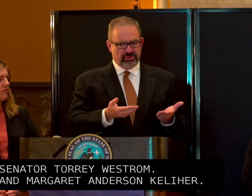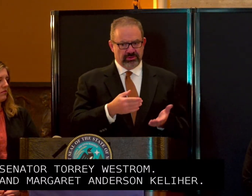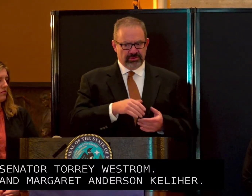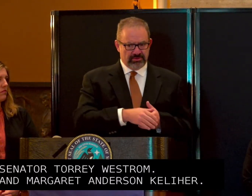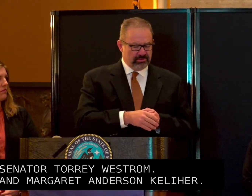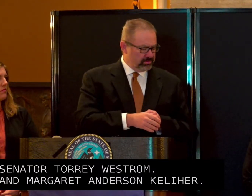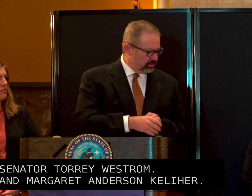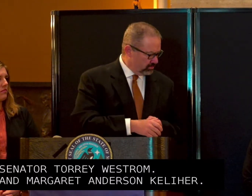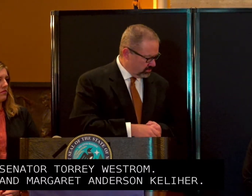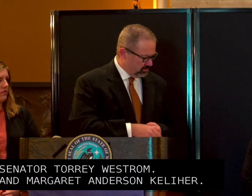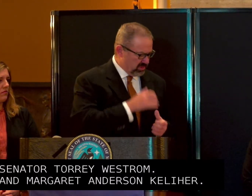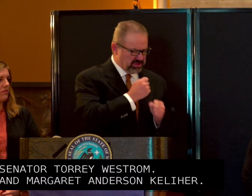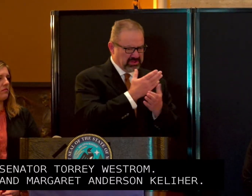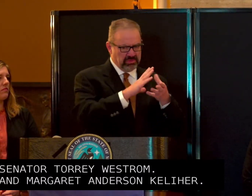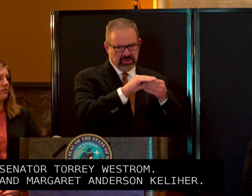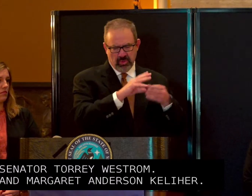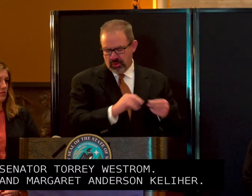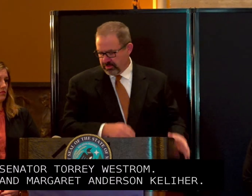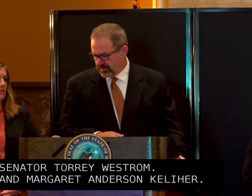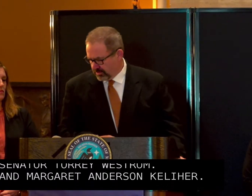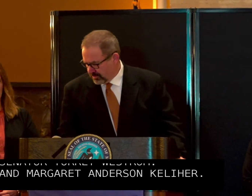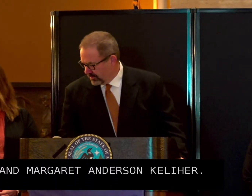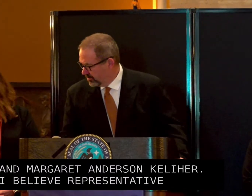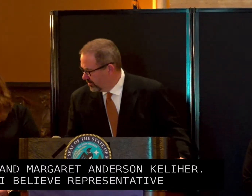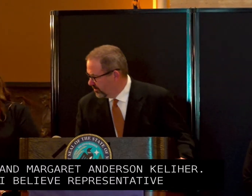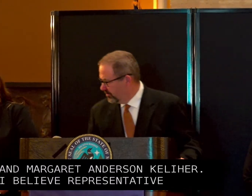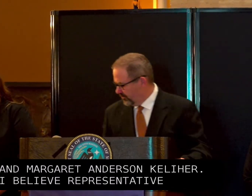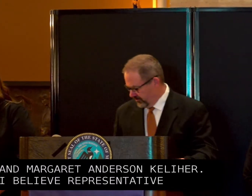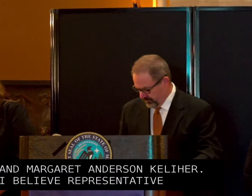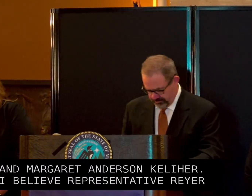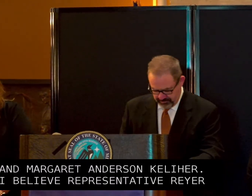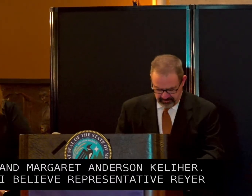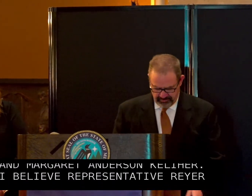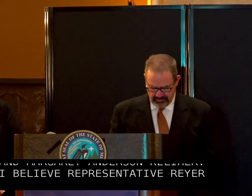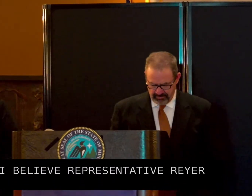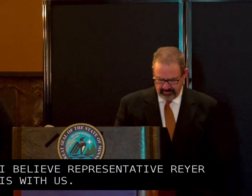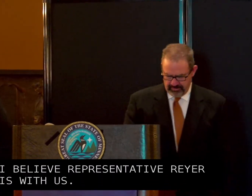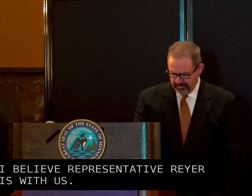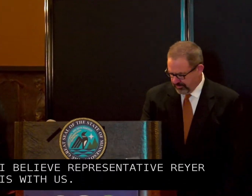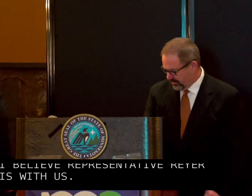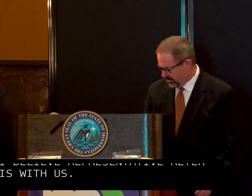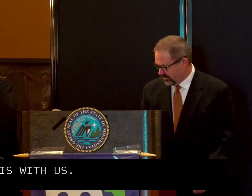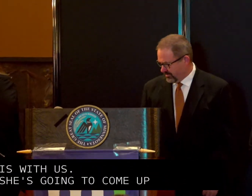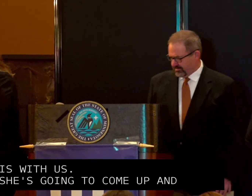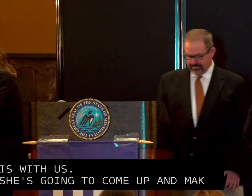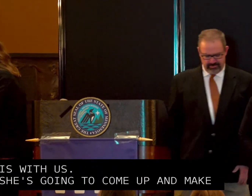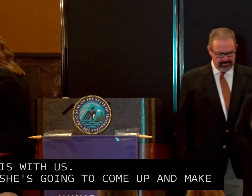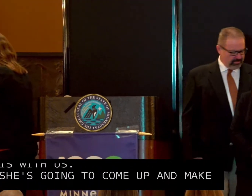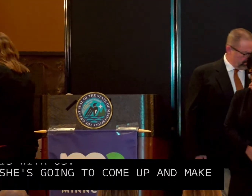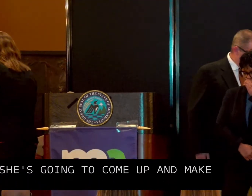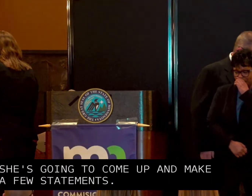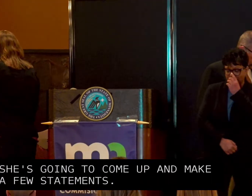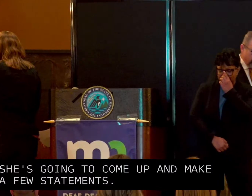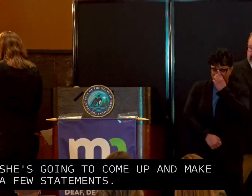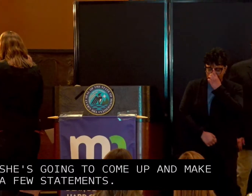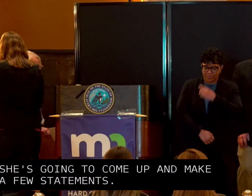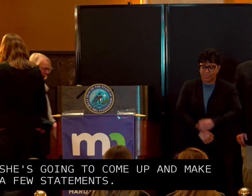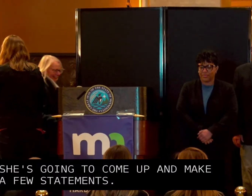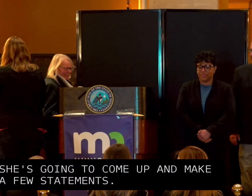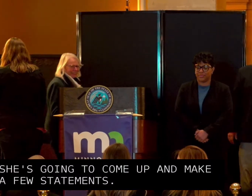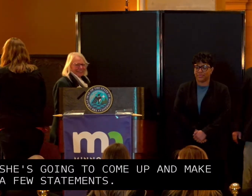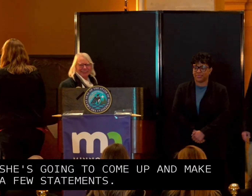I believe Representative Reyer is with us. She's going to come up and make a few statements.